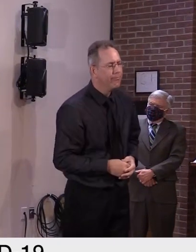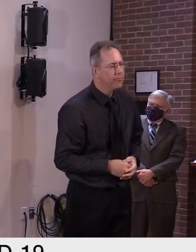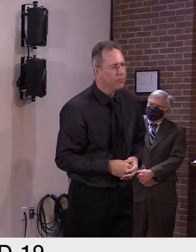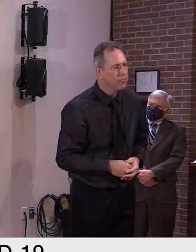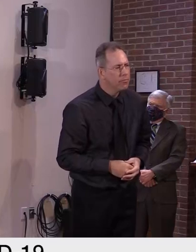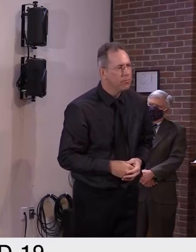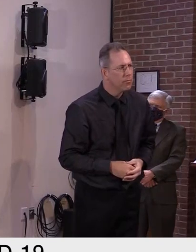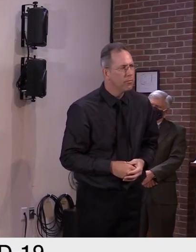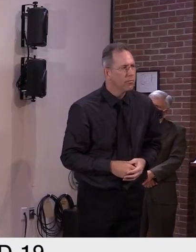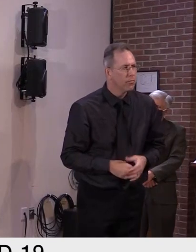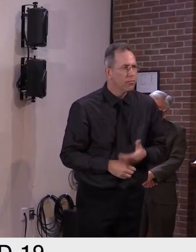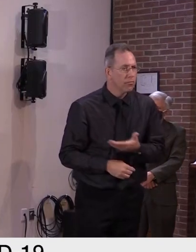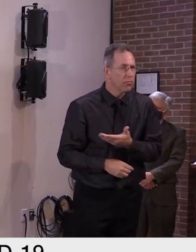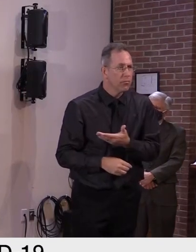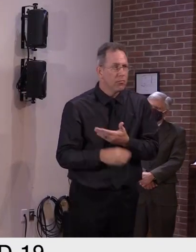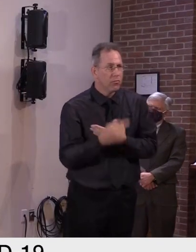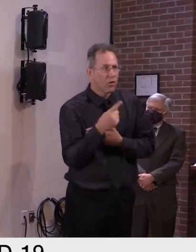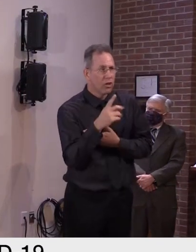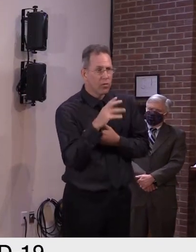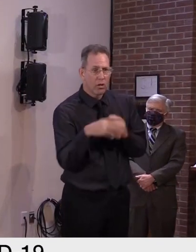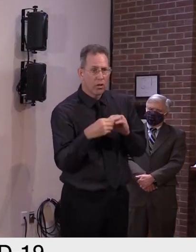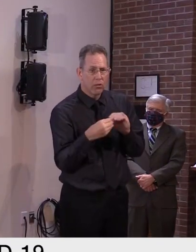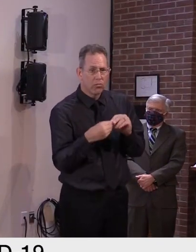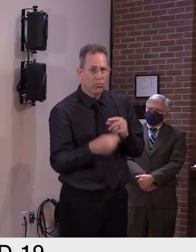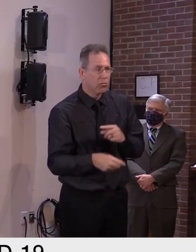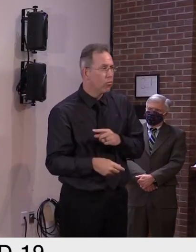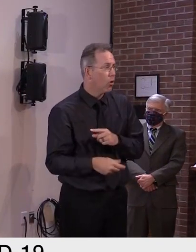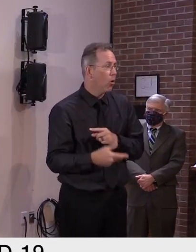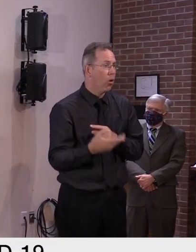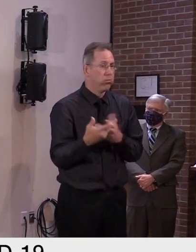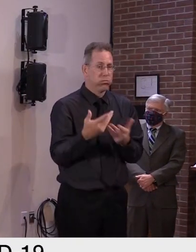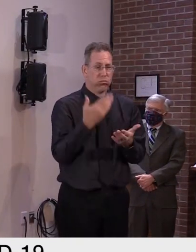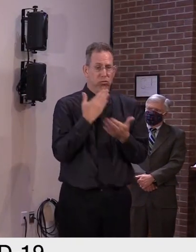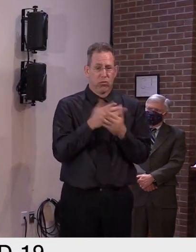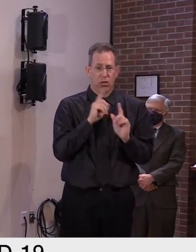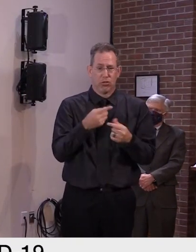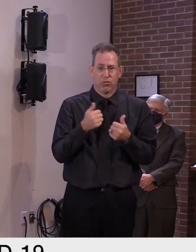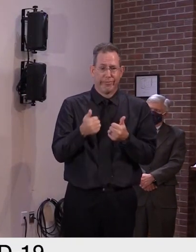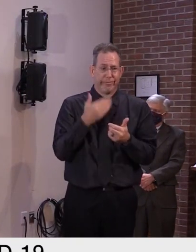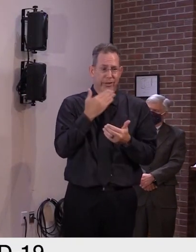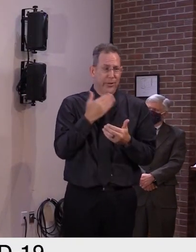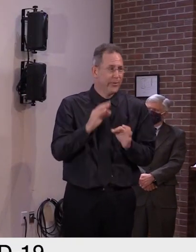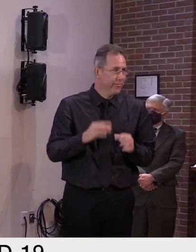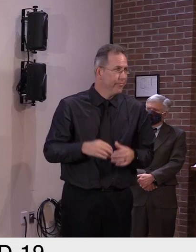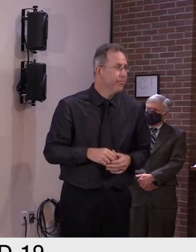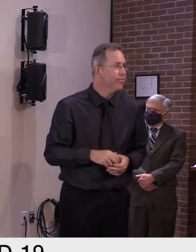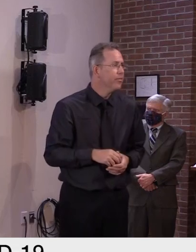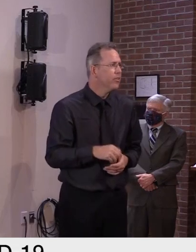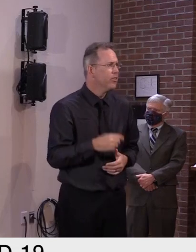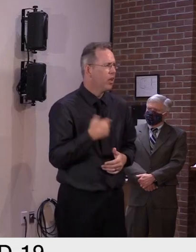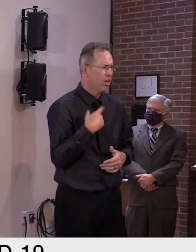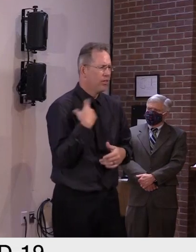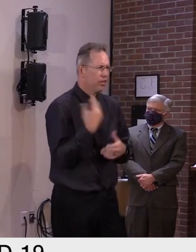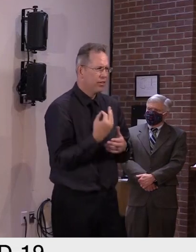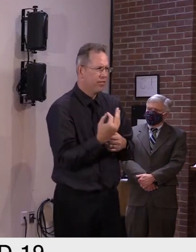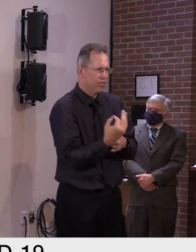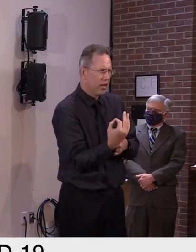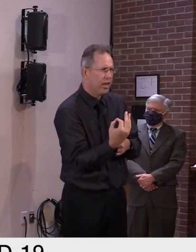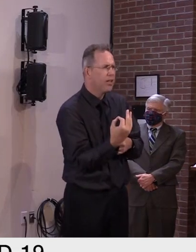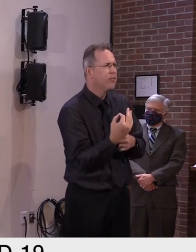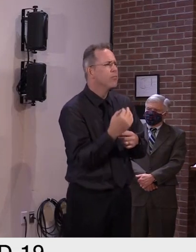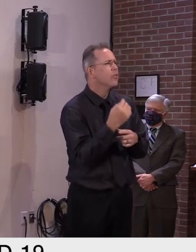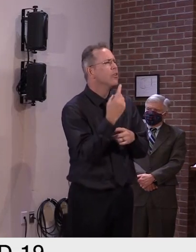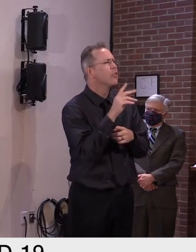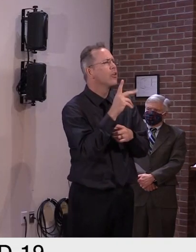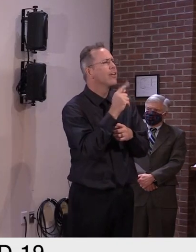Really have nothing to add. And I think, though I wasn't here, Dr. Kelso on Friday may have indicated the